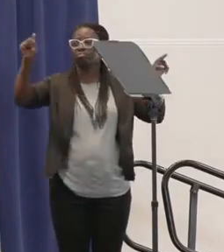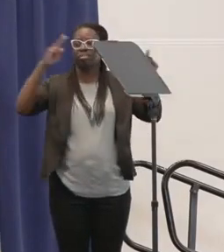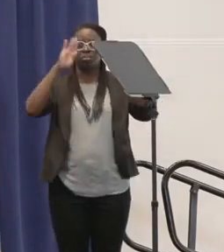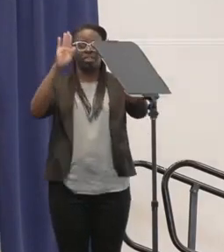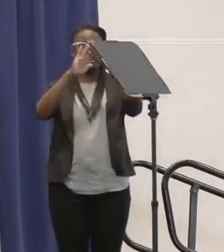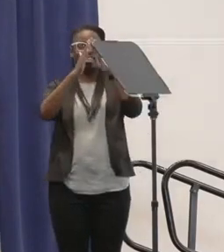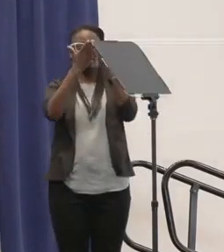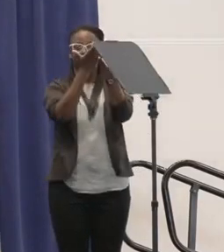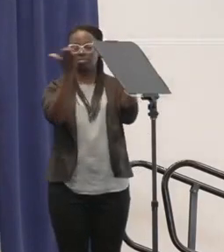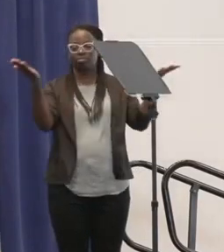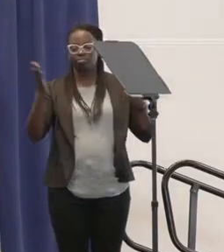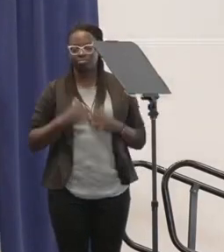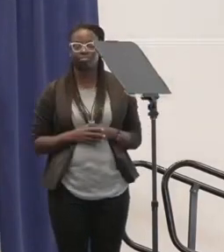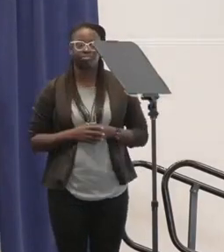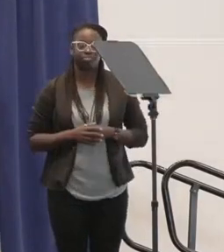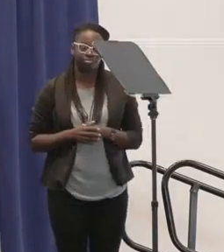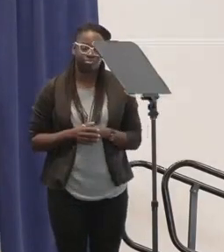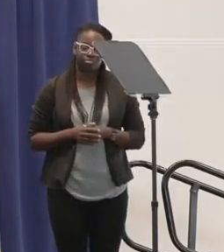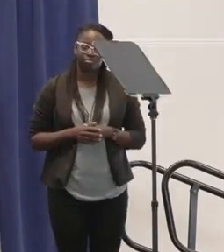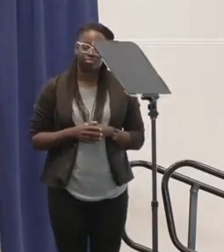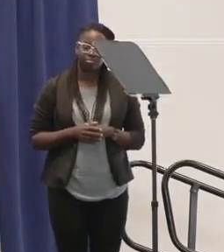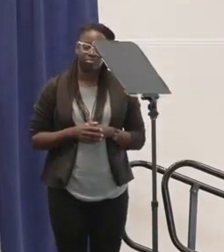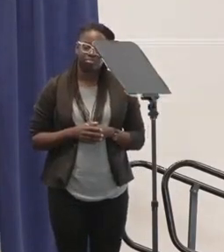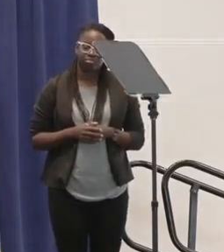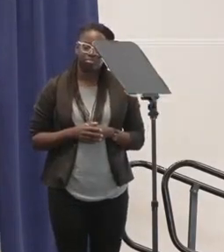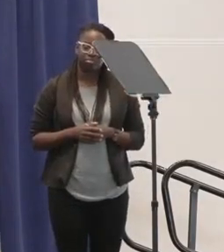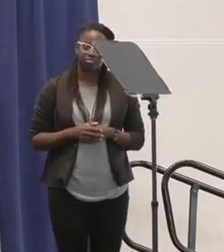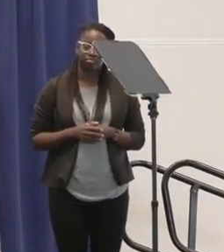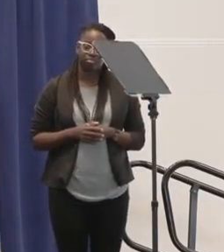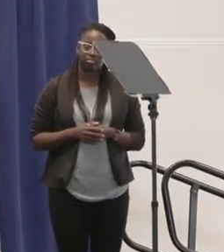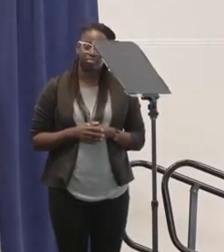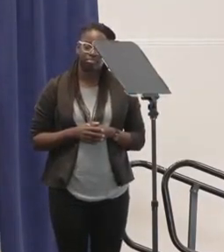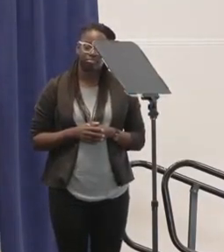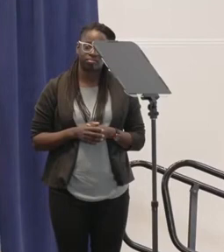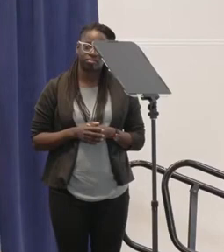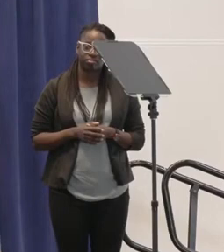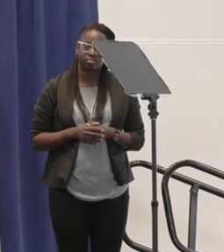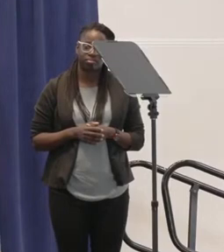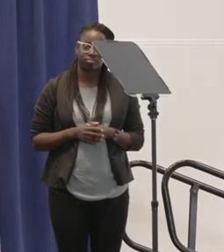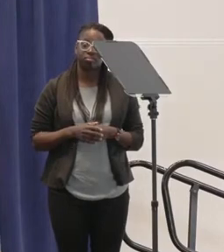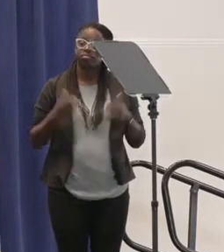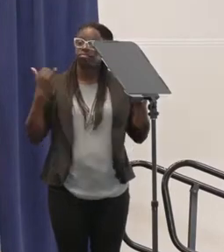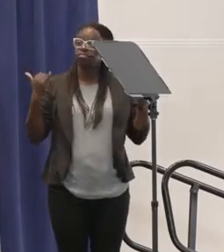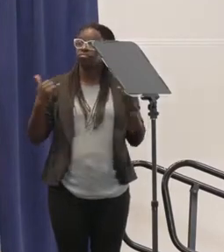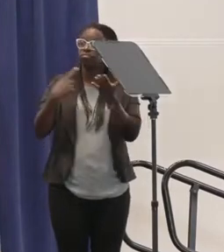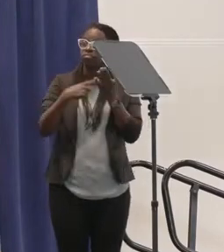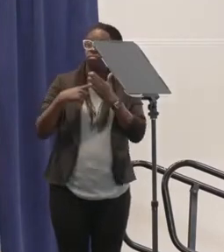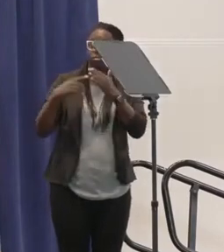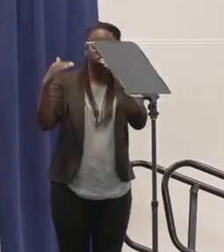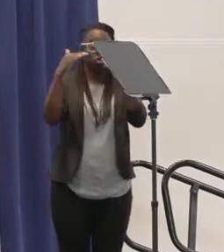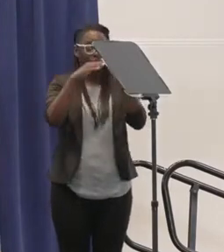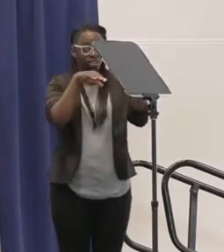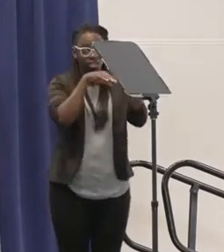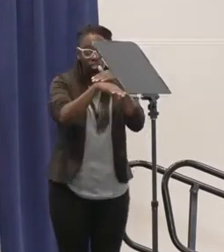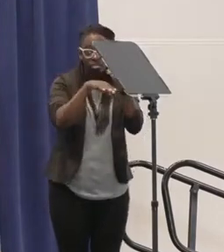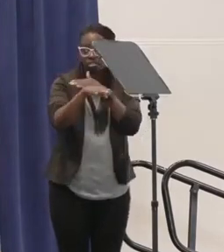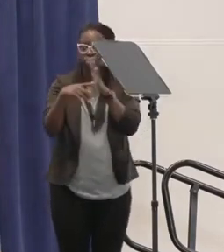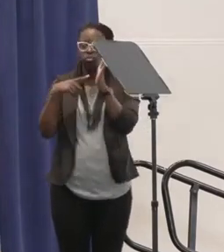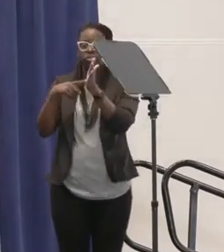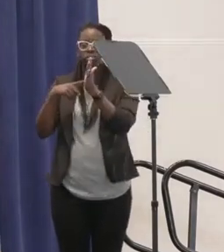will have today on equity, access, and representation in higher education is an